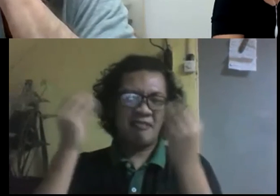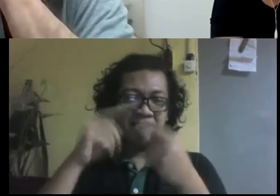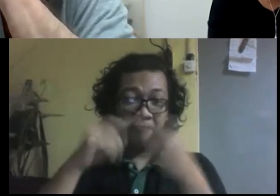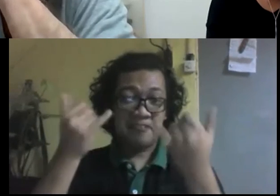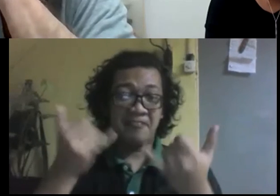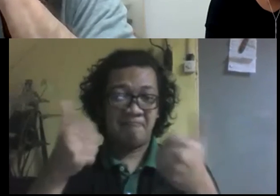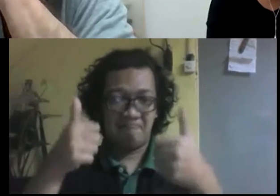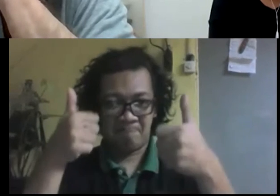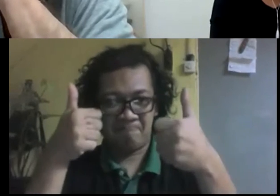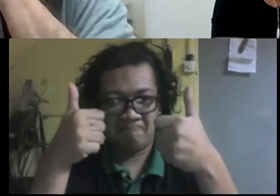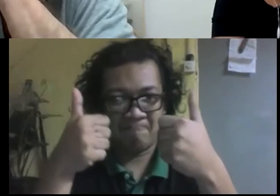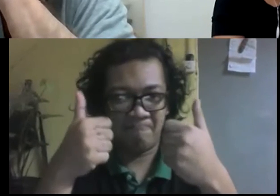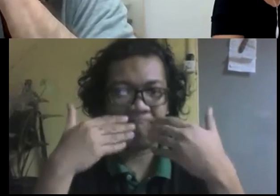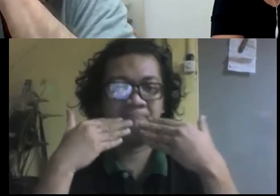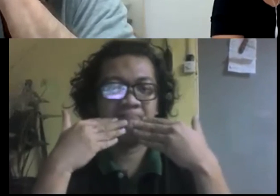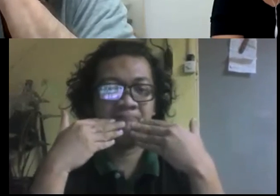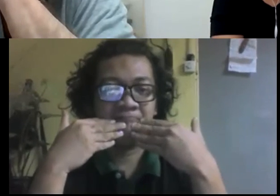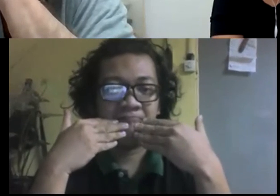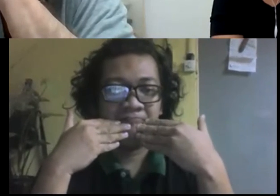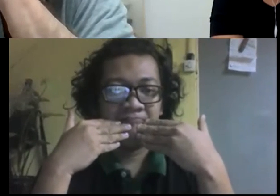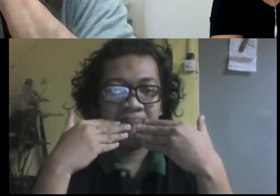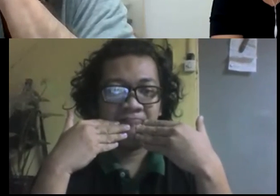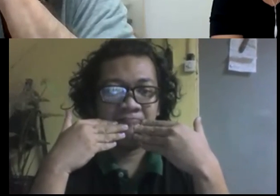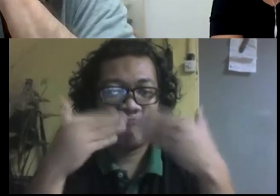having Shaq, me, and just Jasmine, and now